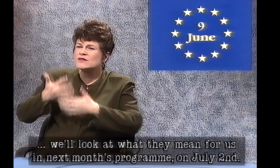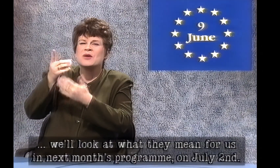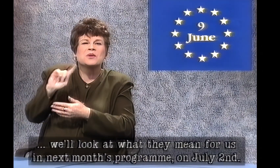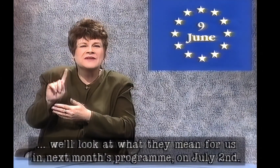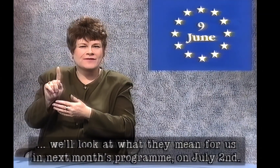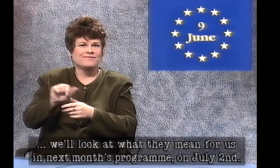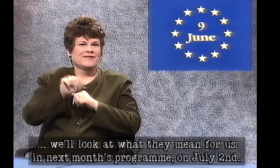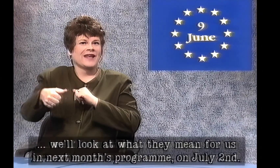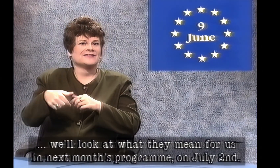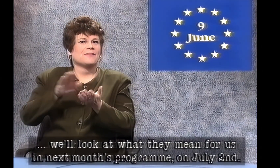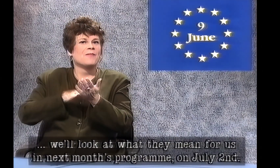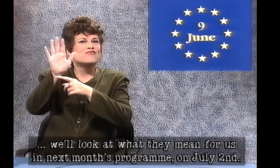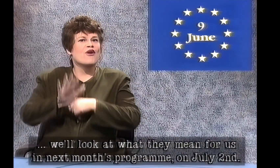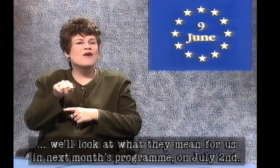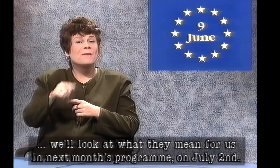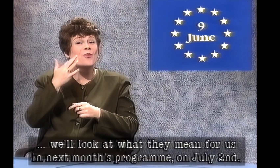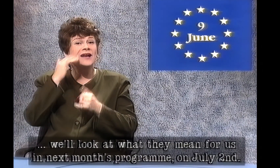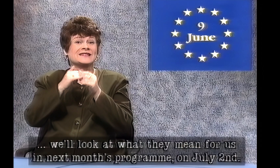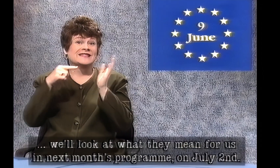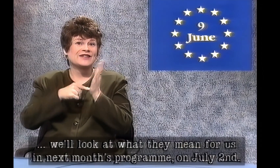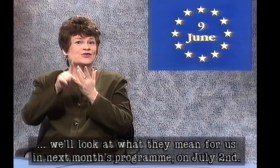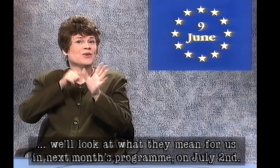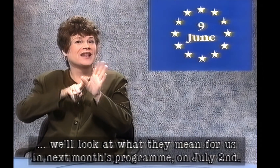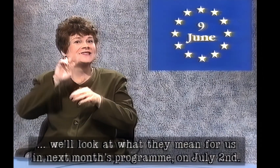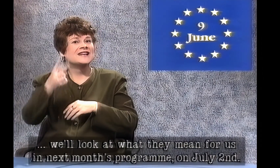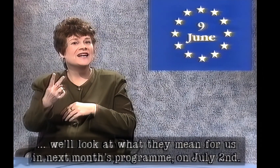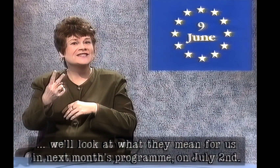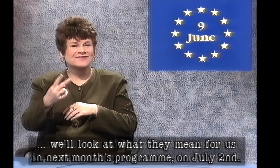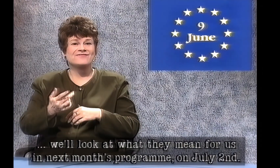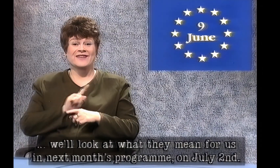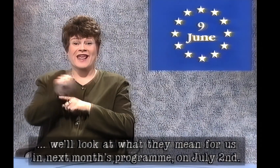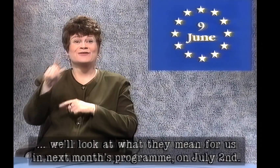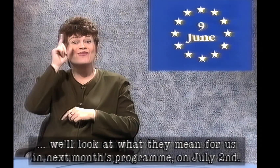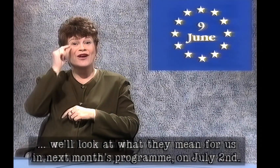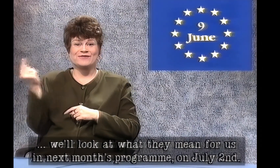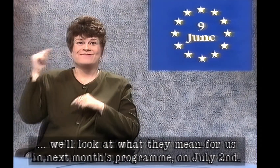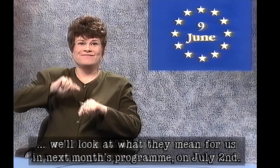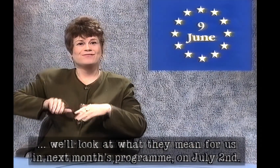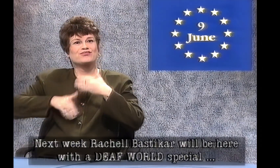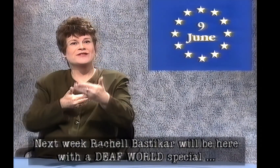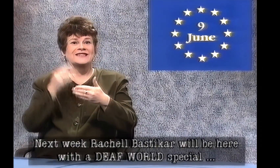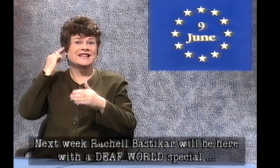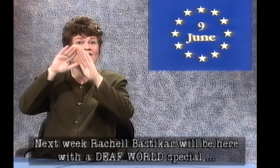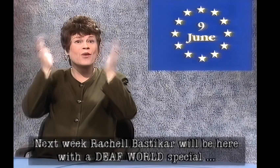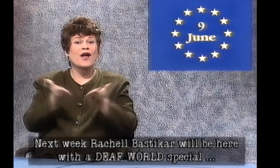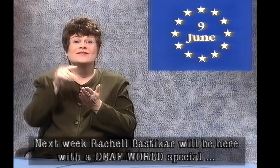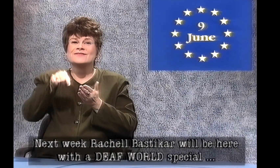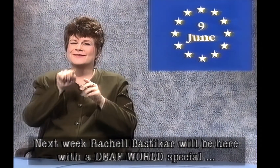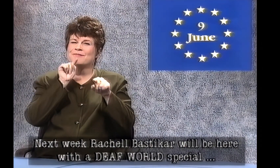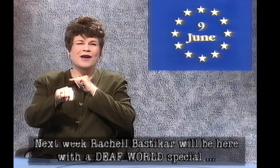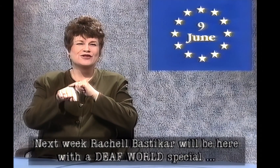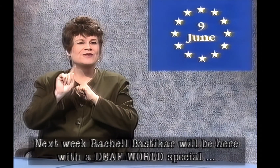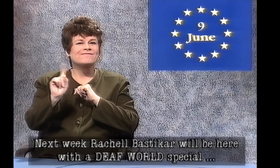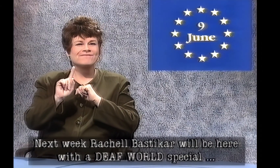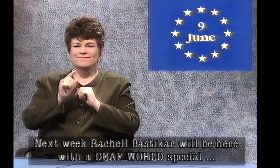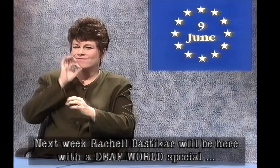results, we'll be looking at what they mean for us in next month's programme on Saturday, July the 2nd. Next week, Rachel Bastiker